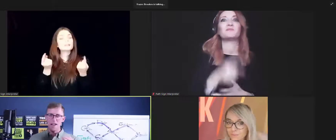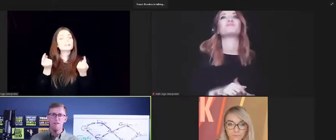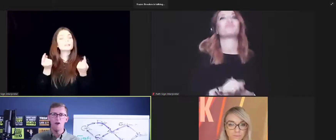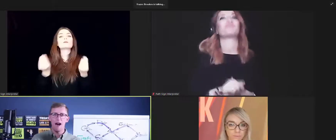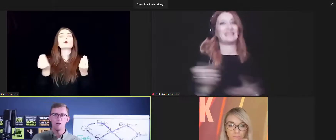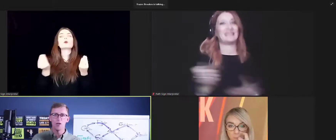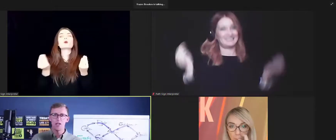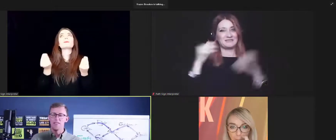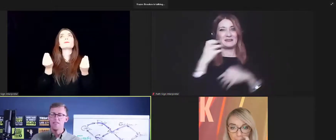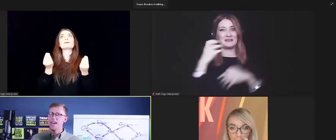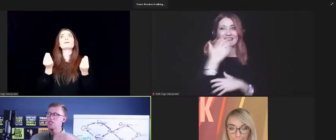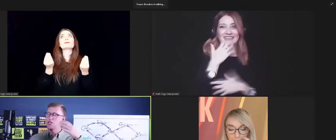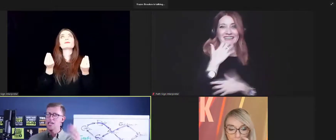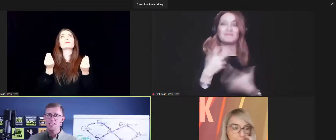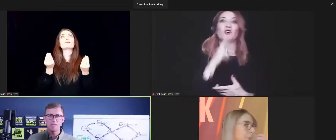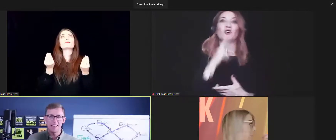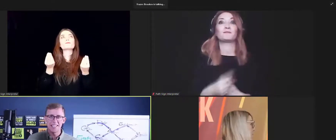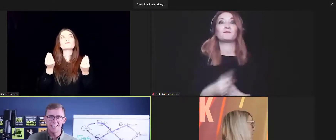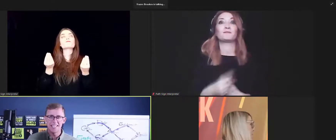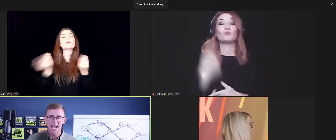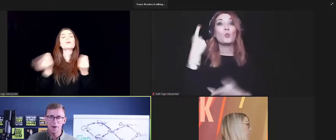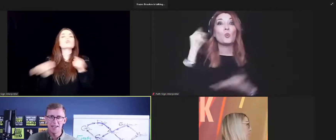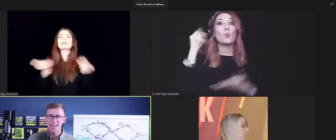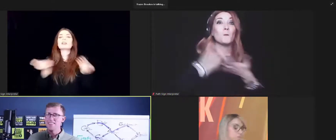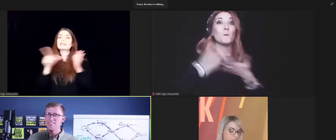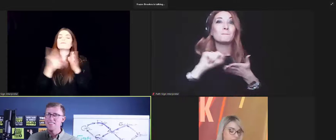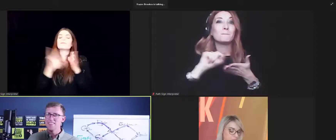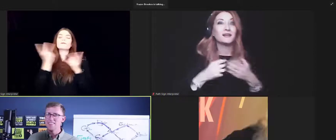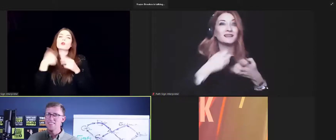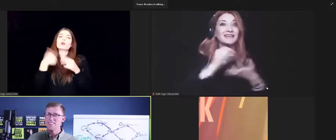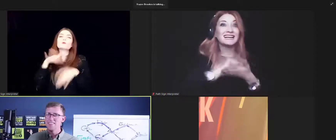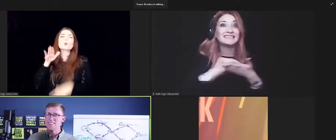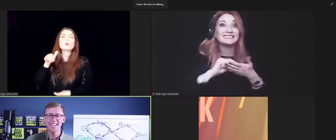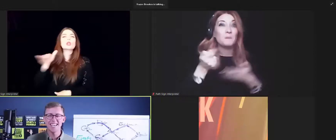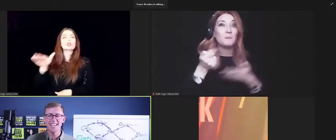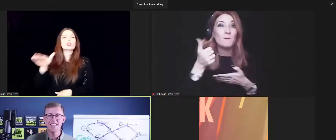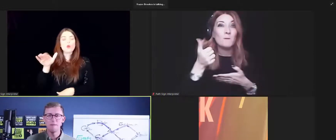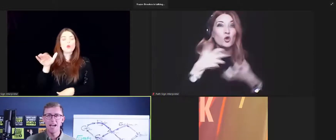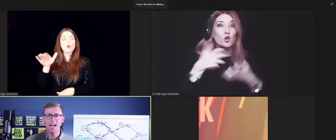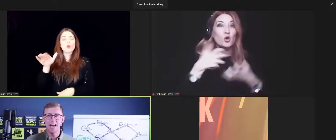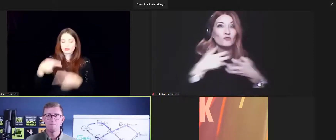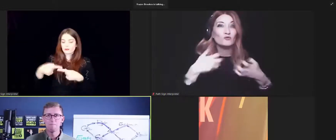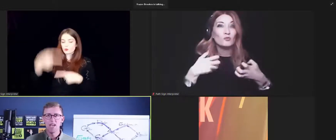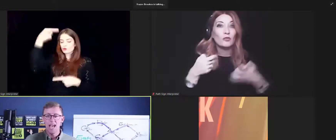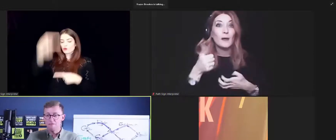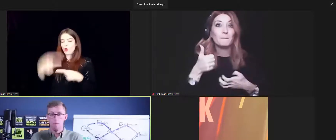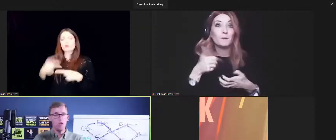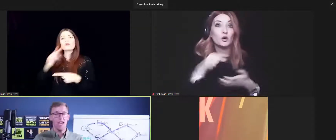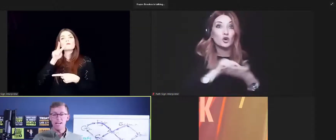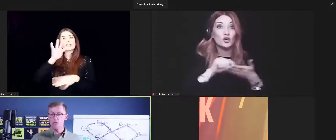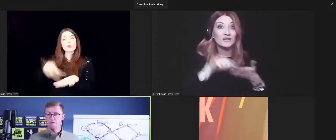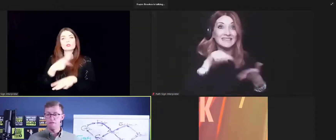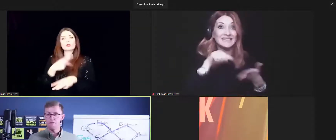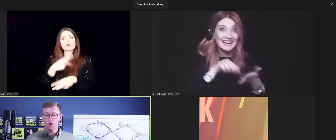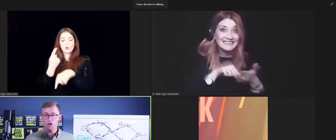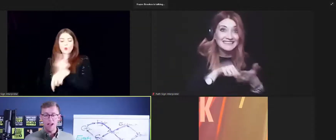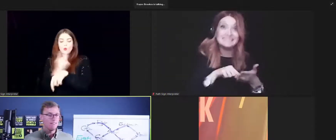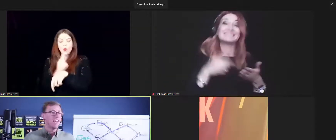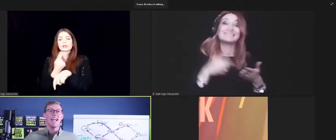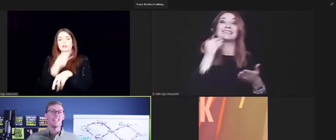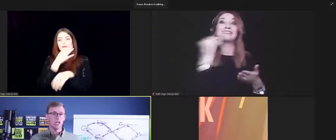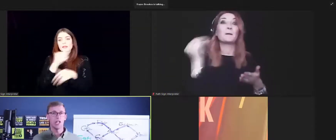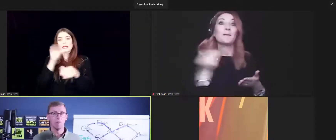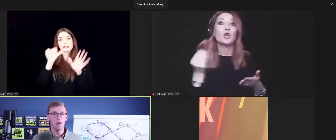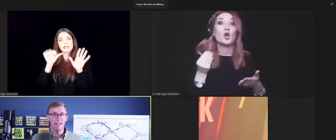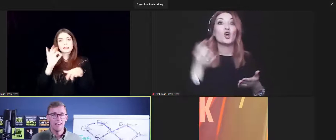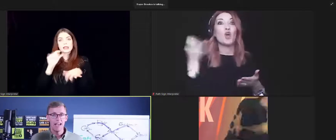24 hours, there's 60 minutes in the hour, there's 60 seconds in the minute. If Monday doesn't feel great, it's